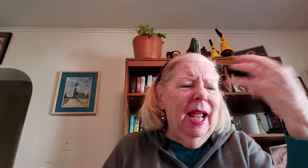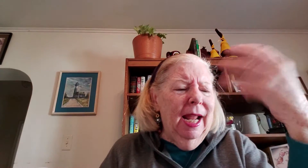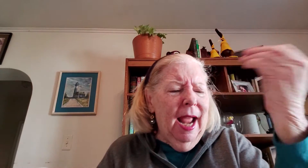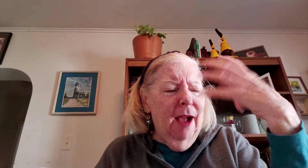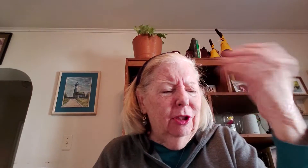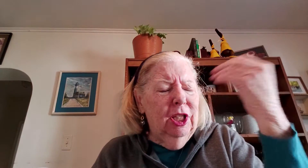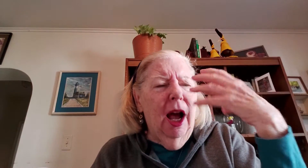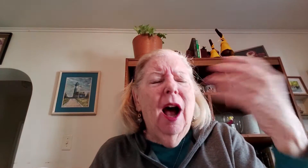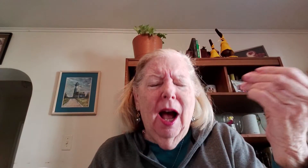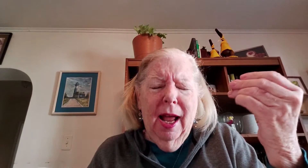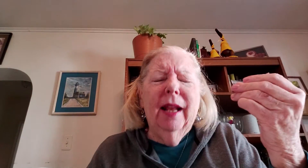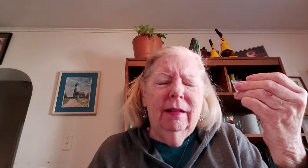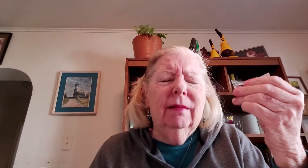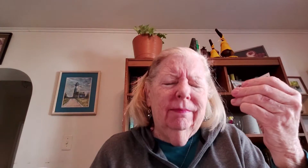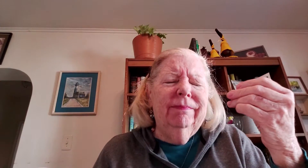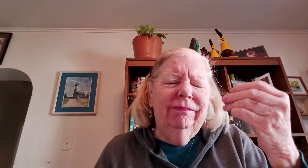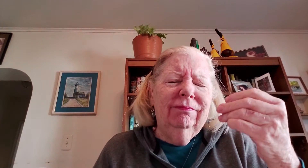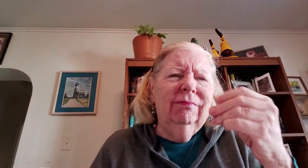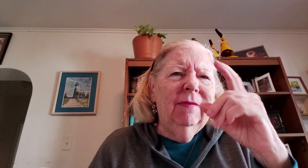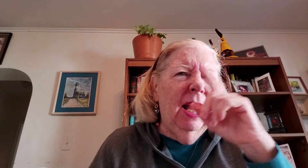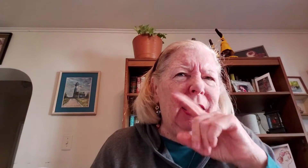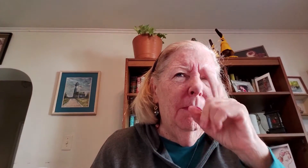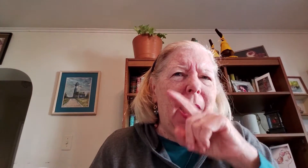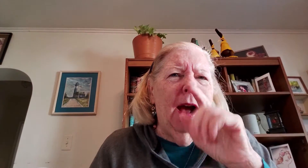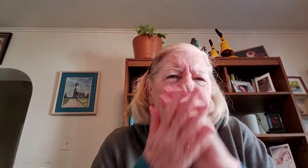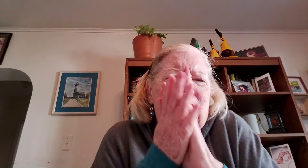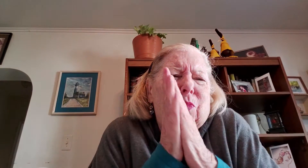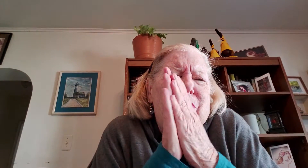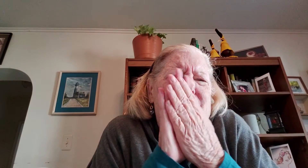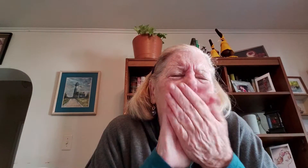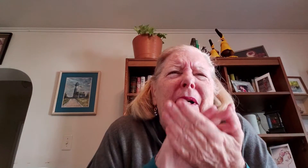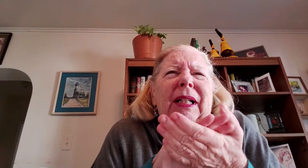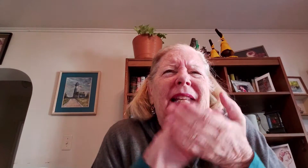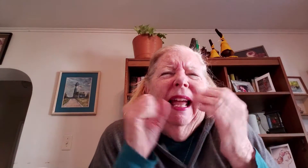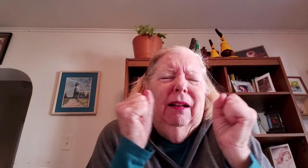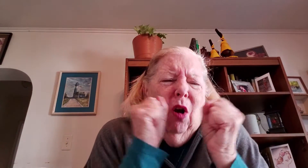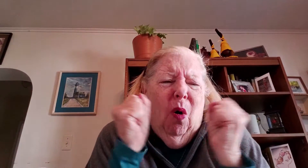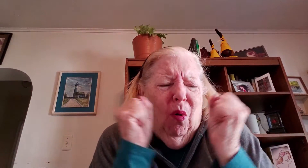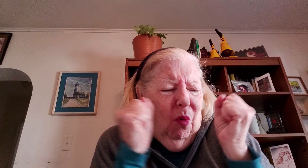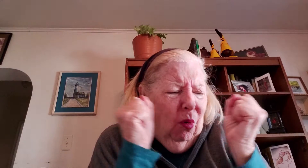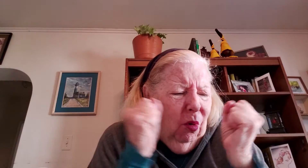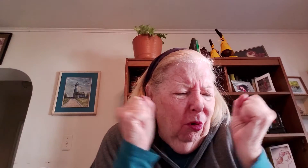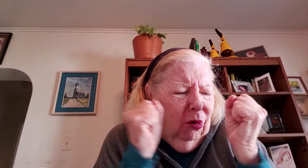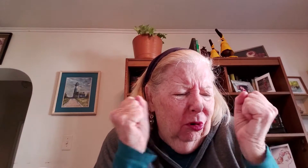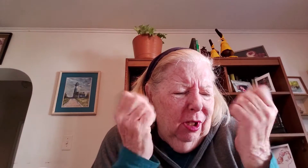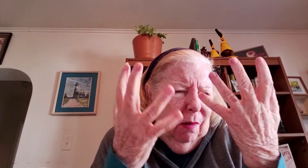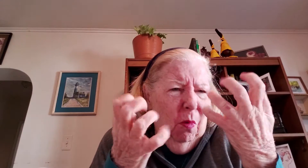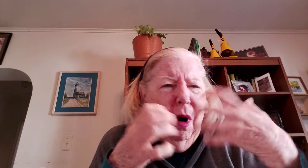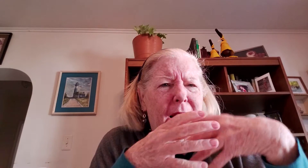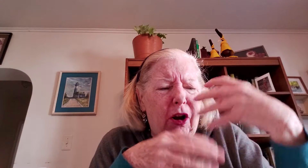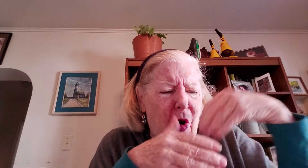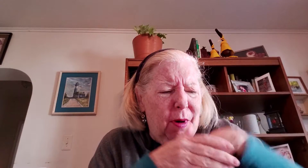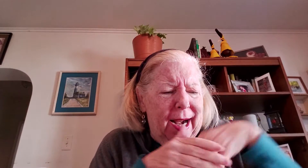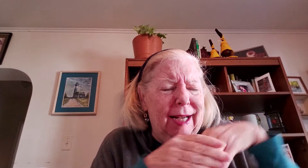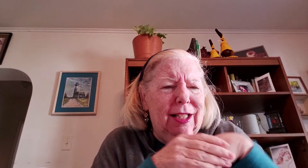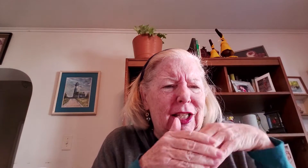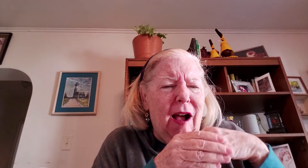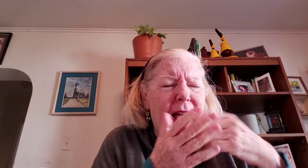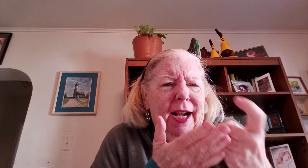playing outside. The mouse will get cold. He will want to go inside